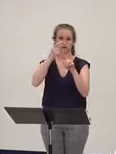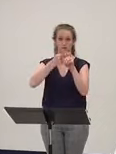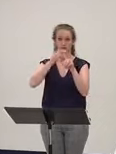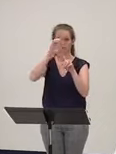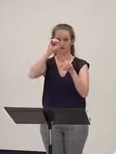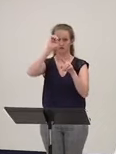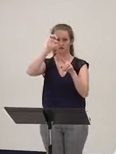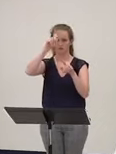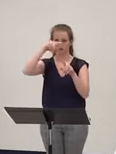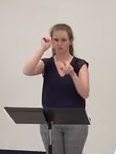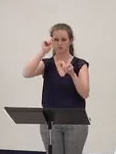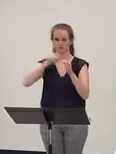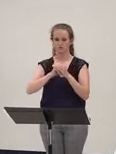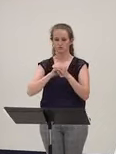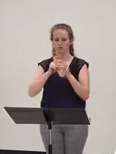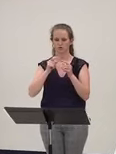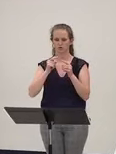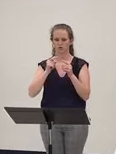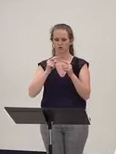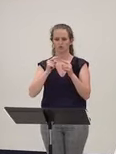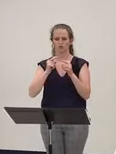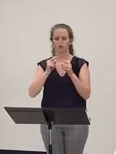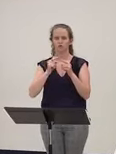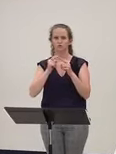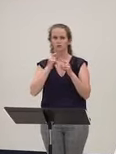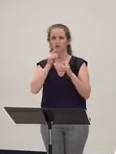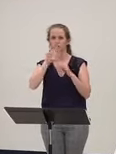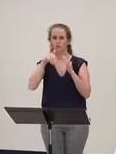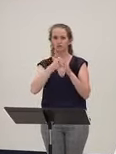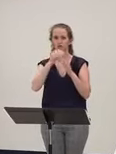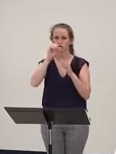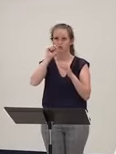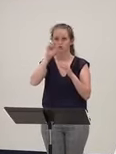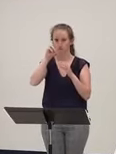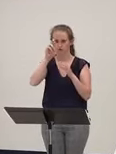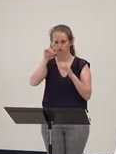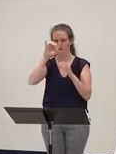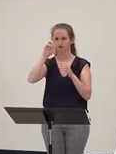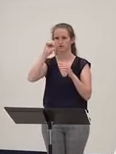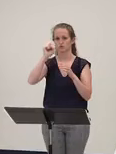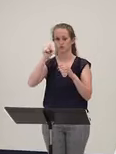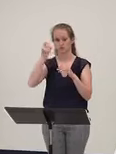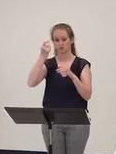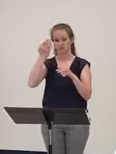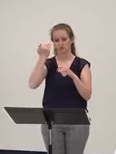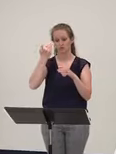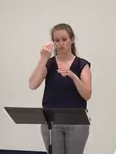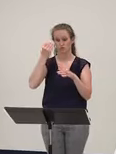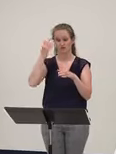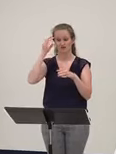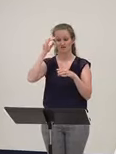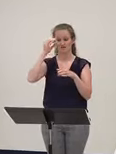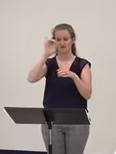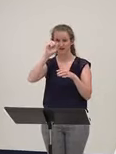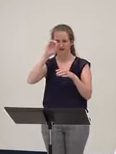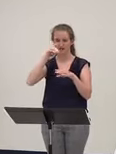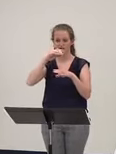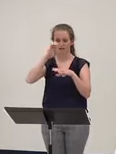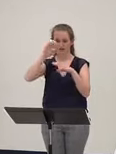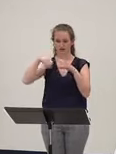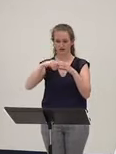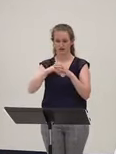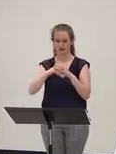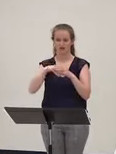September, to ensure that we reach as many survivors as possible before the claim filing deadline. The claims